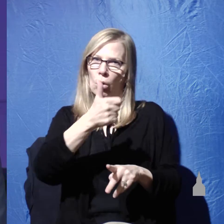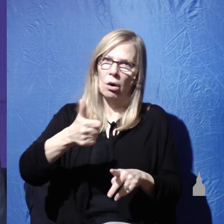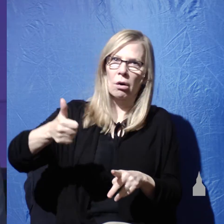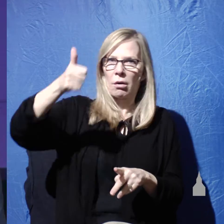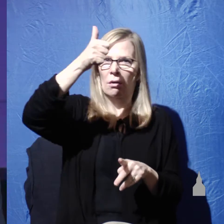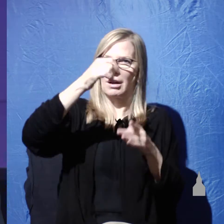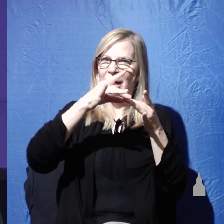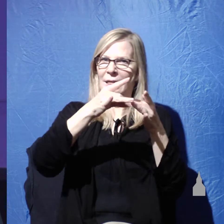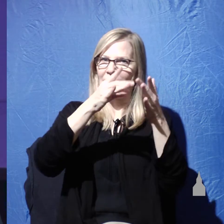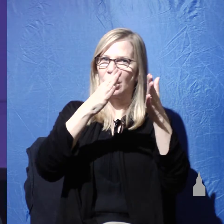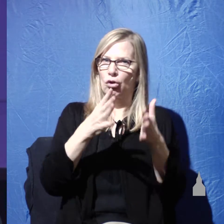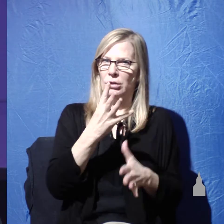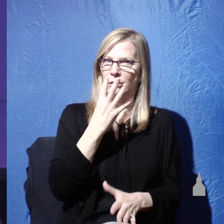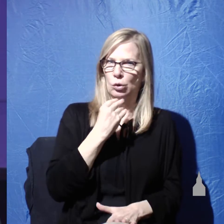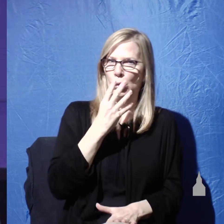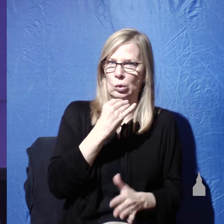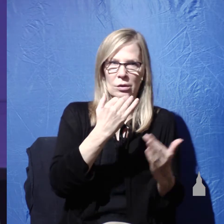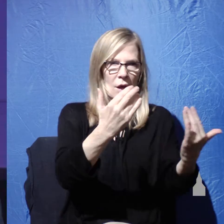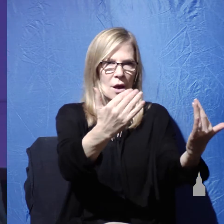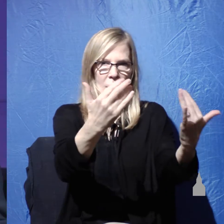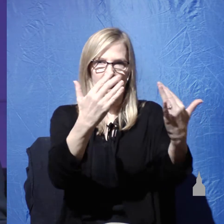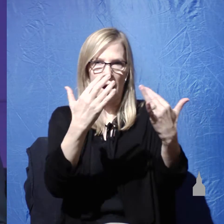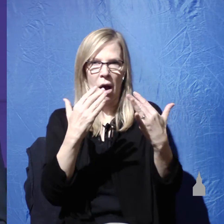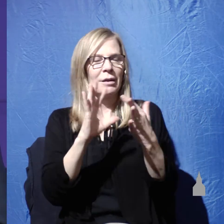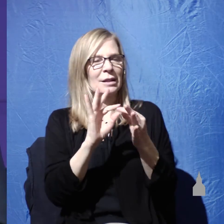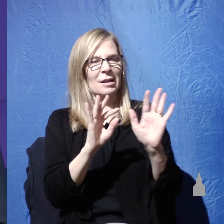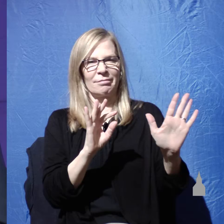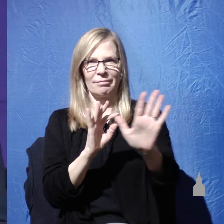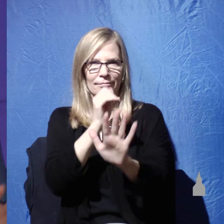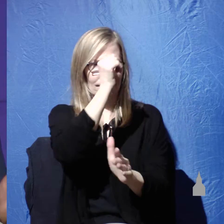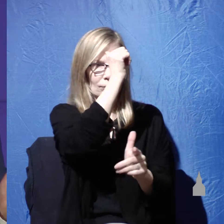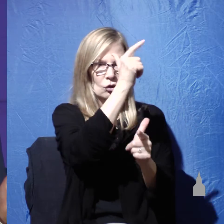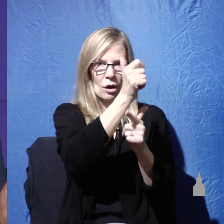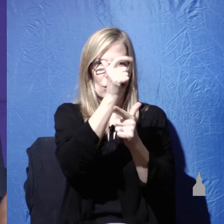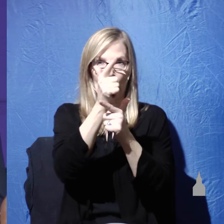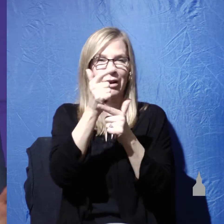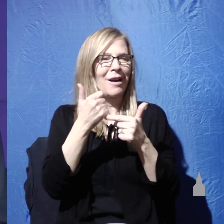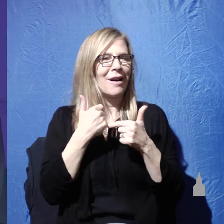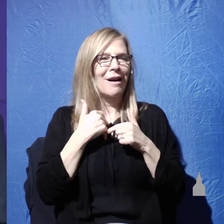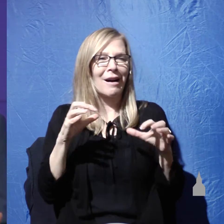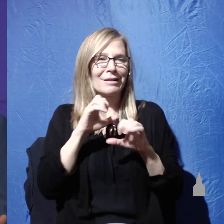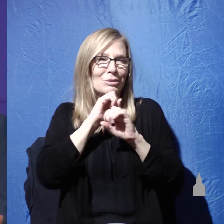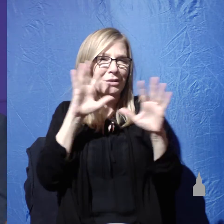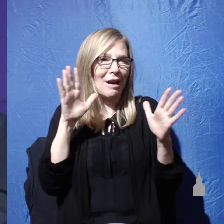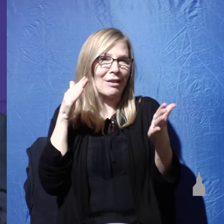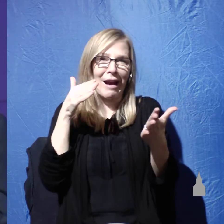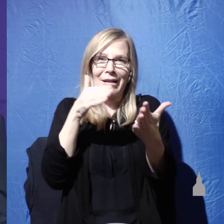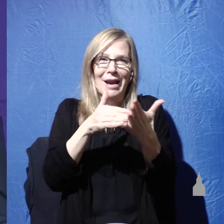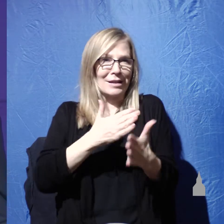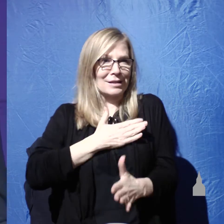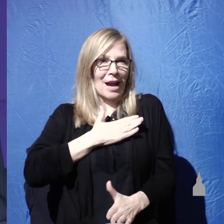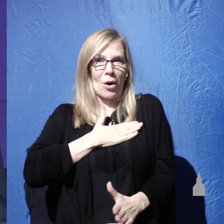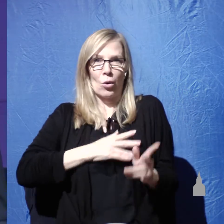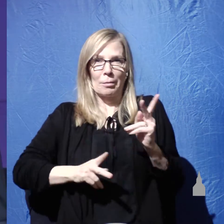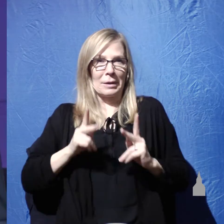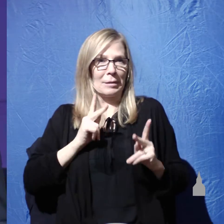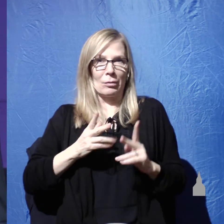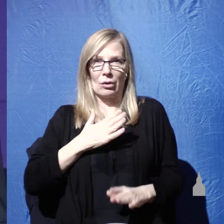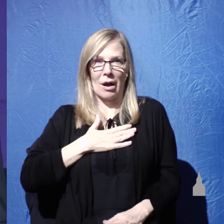of the Jews, and when they came together, he began saying to them, 'Brethren, though I had done nothing against our people or the customs